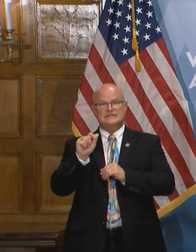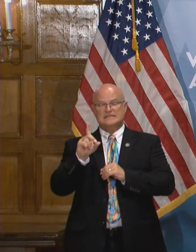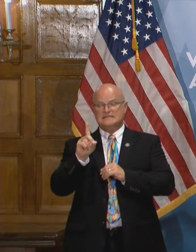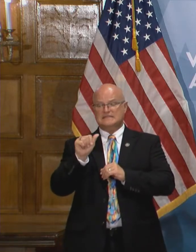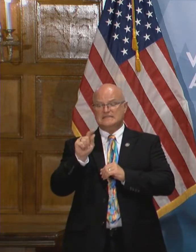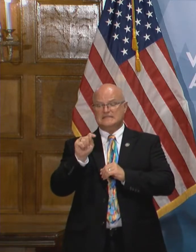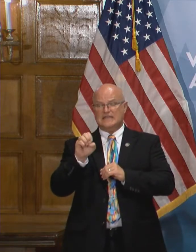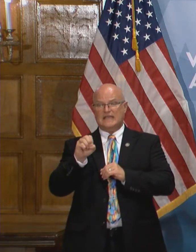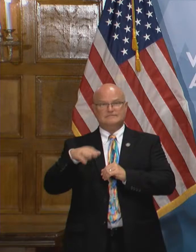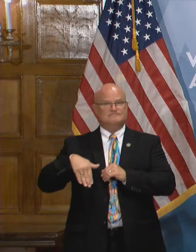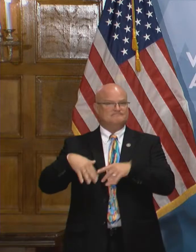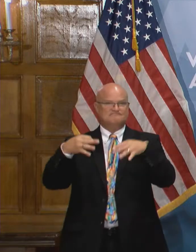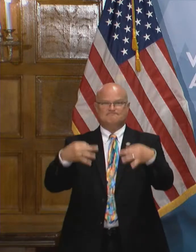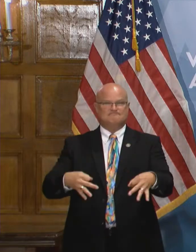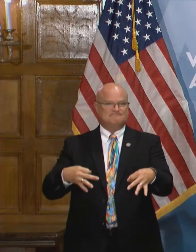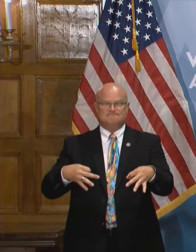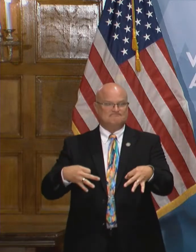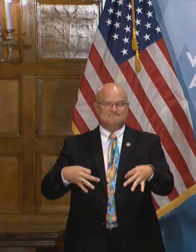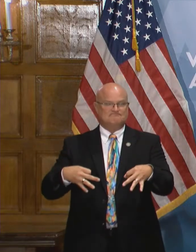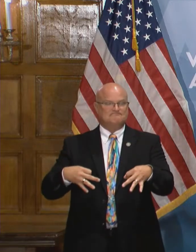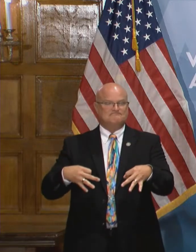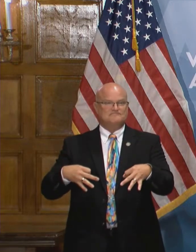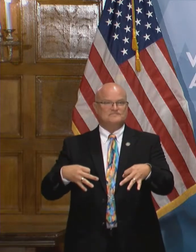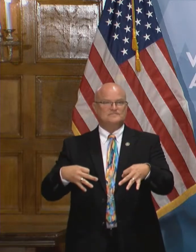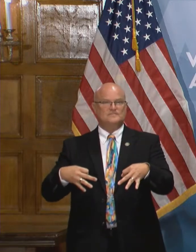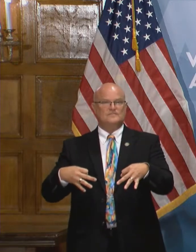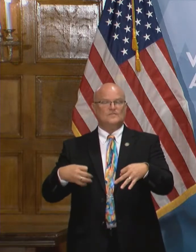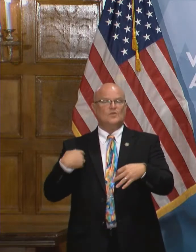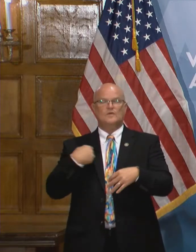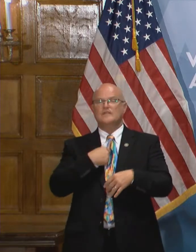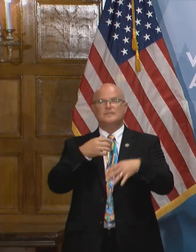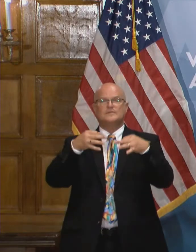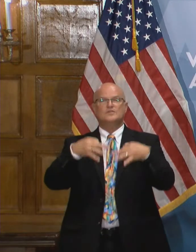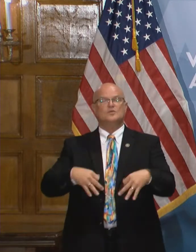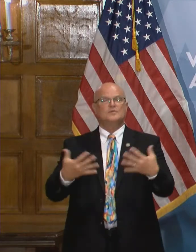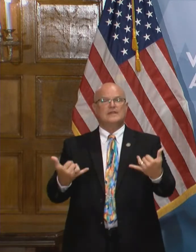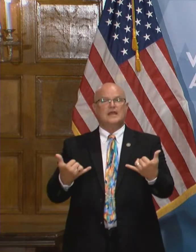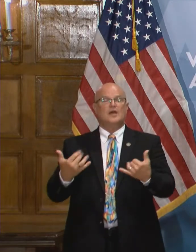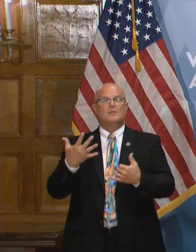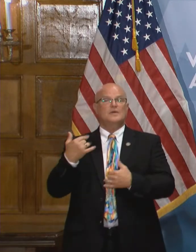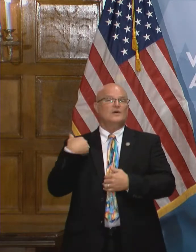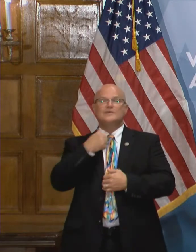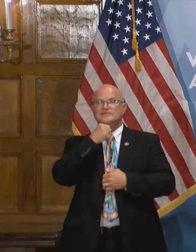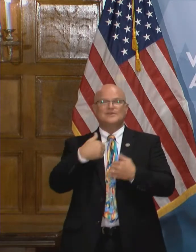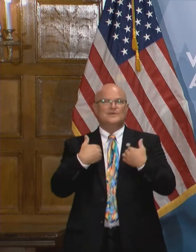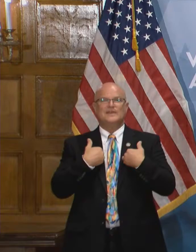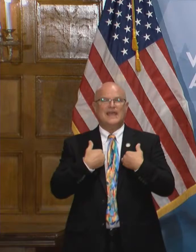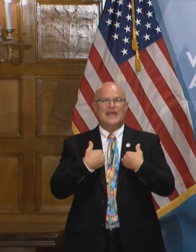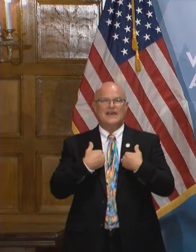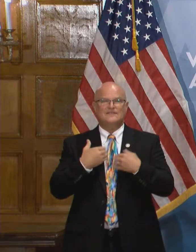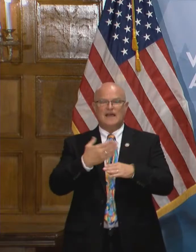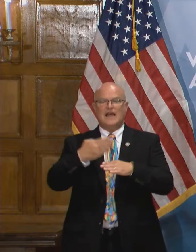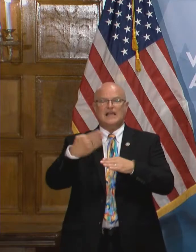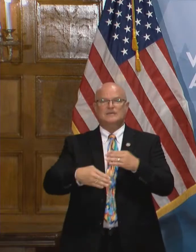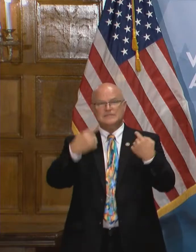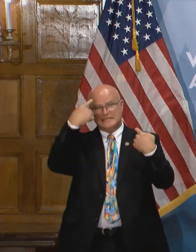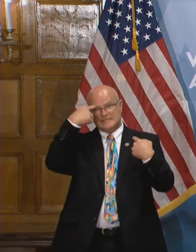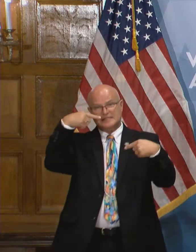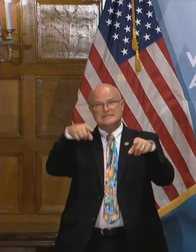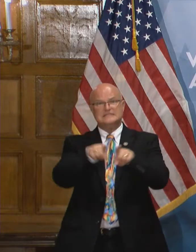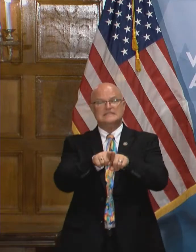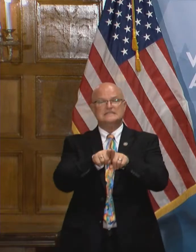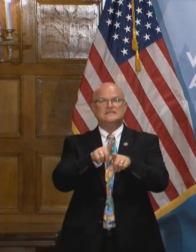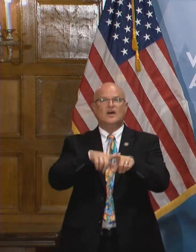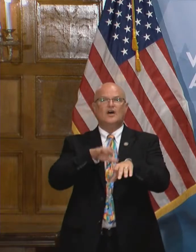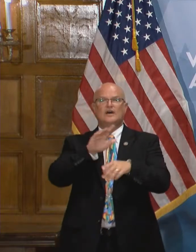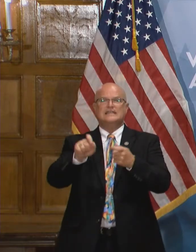set. That has not been determined because we do not have a complete consensus yet